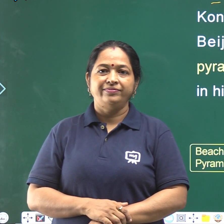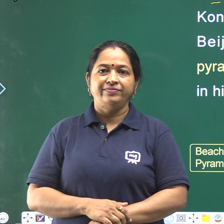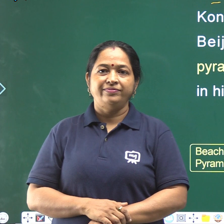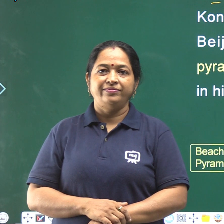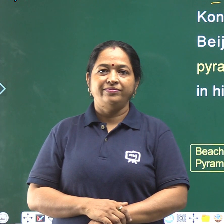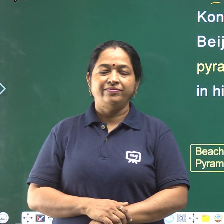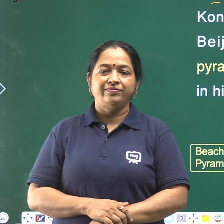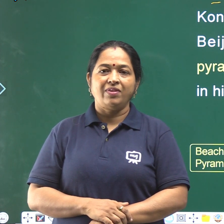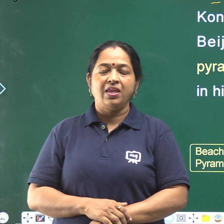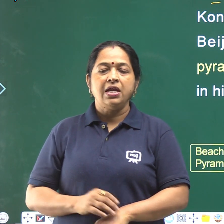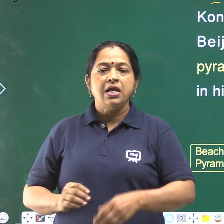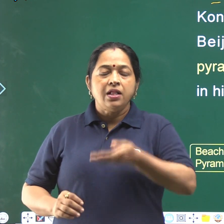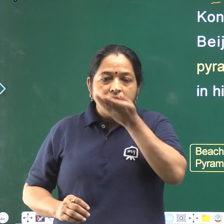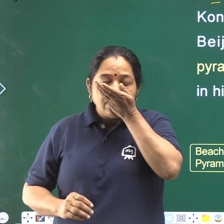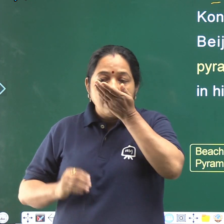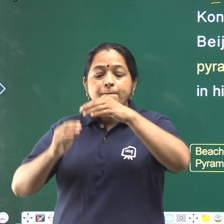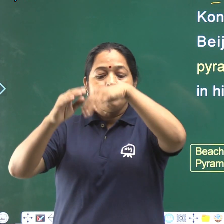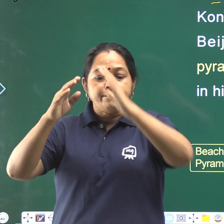The beaches of Lakshadweep